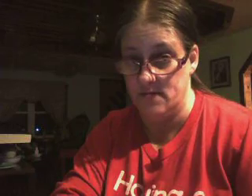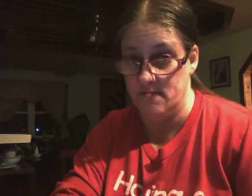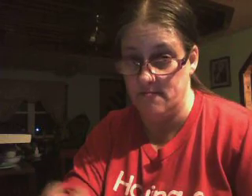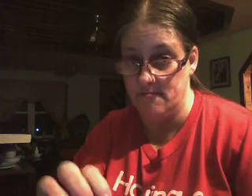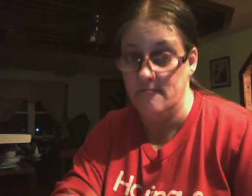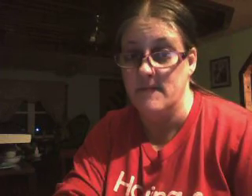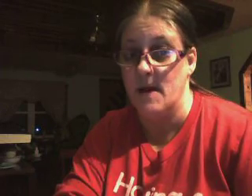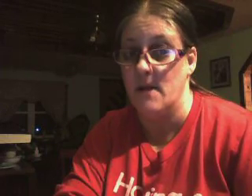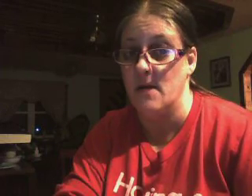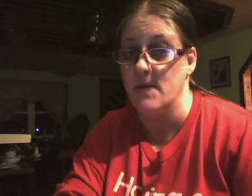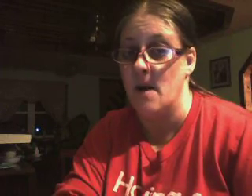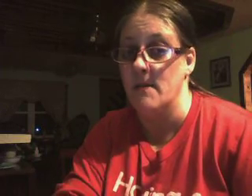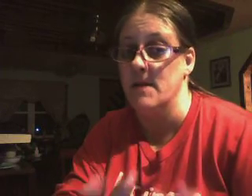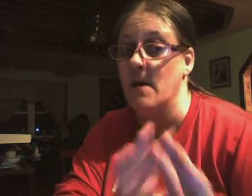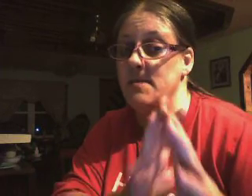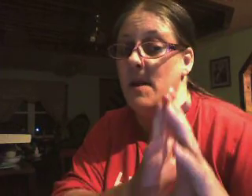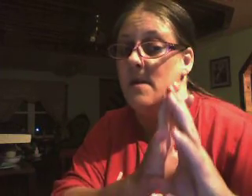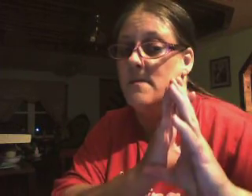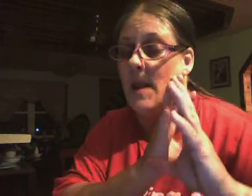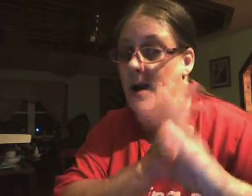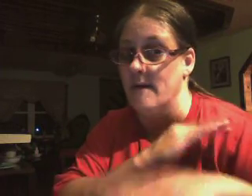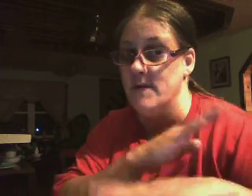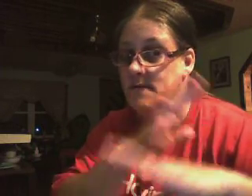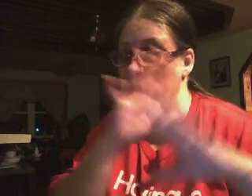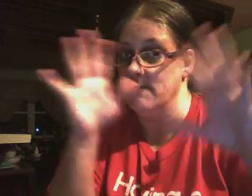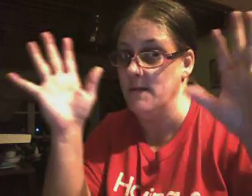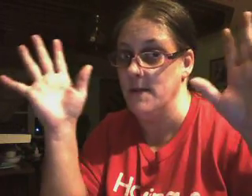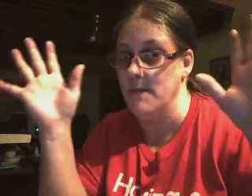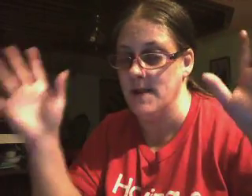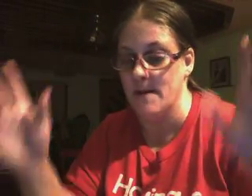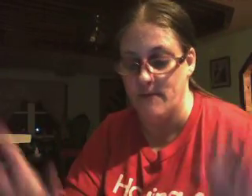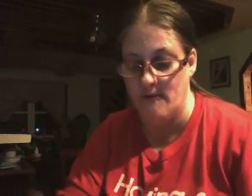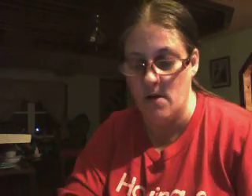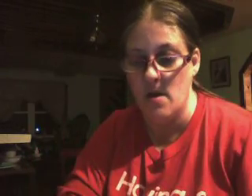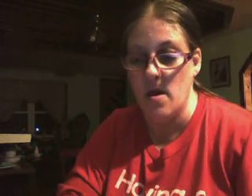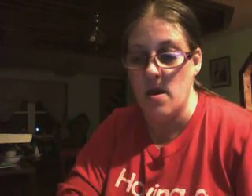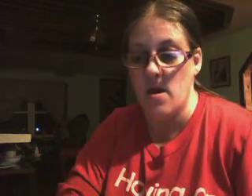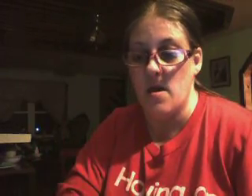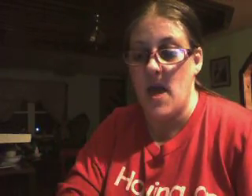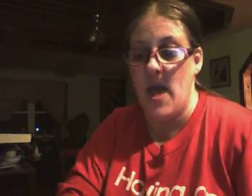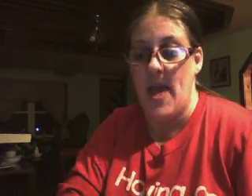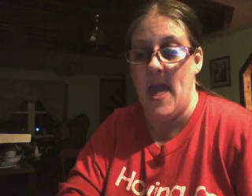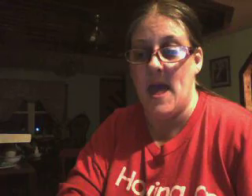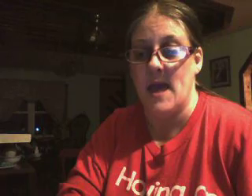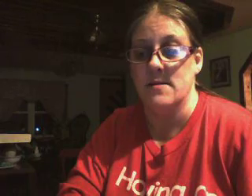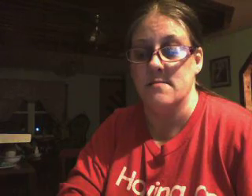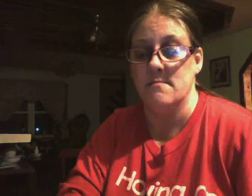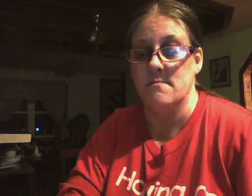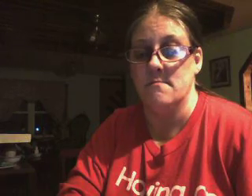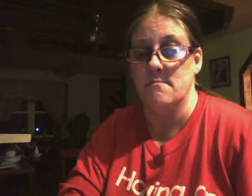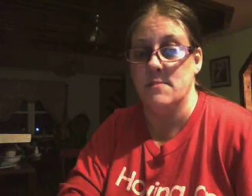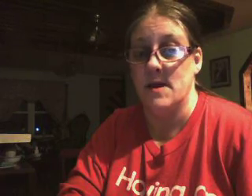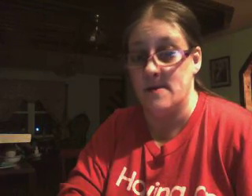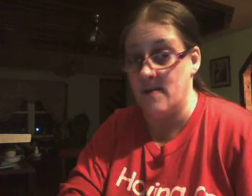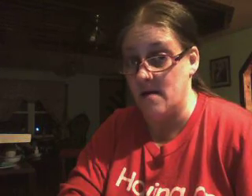thoughts down below in the comment box below, like I've done said many, many, many times before. And did I say